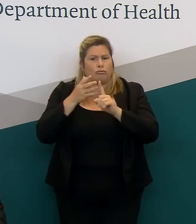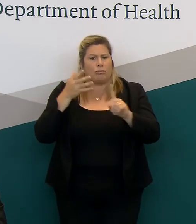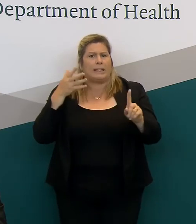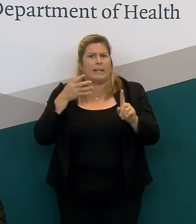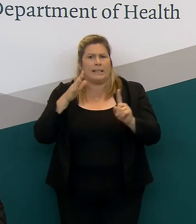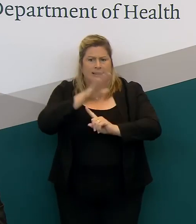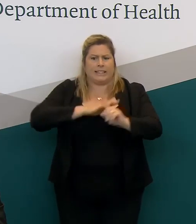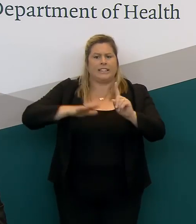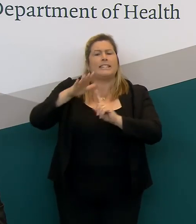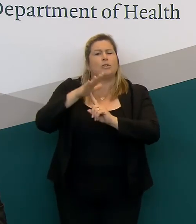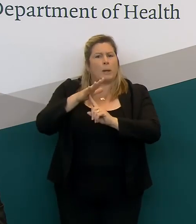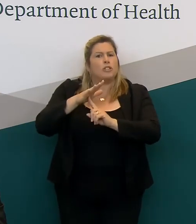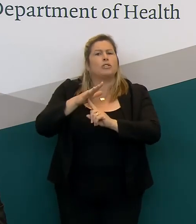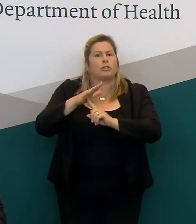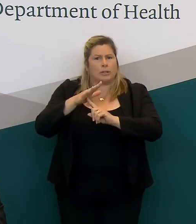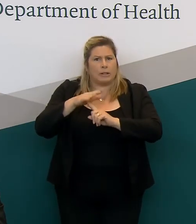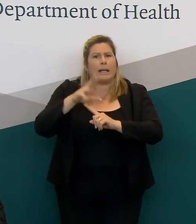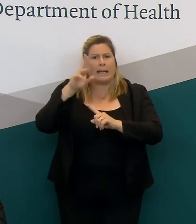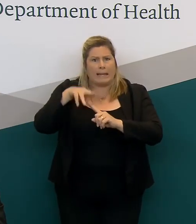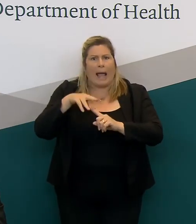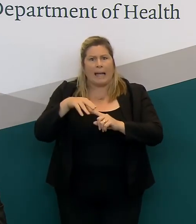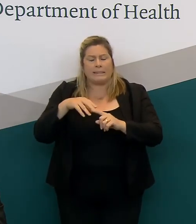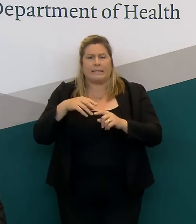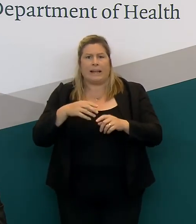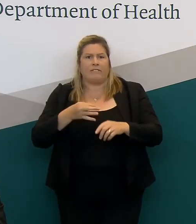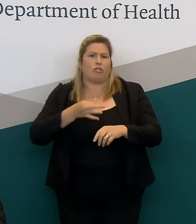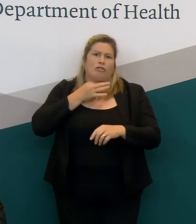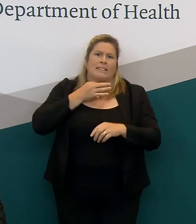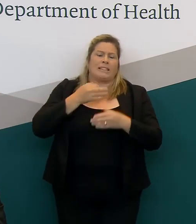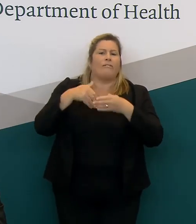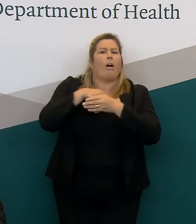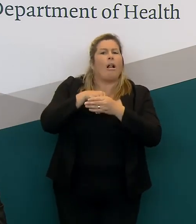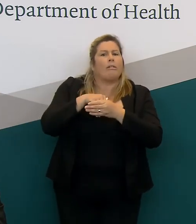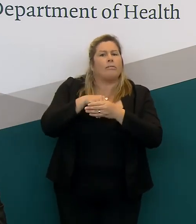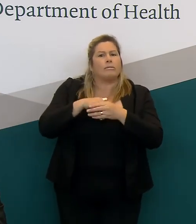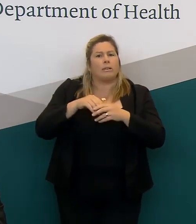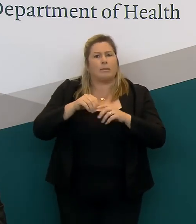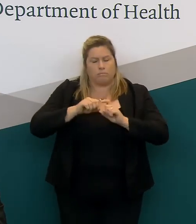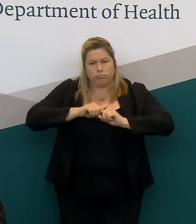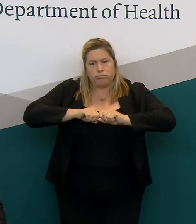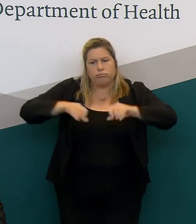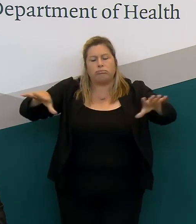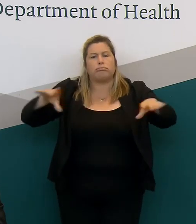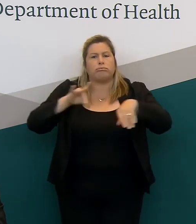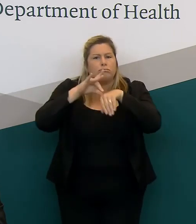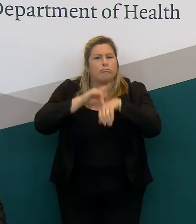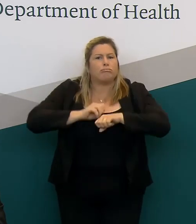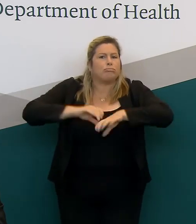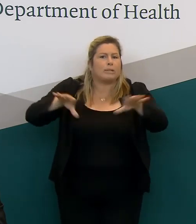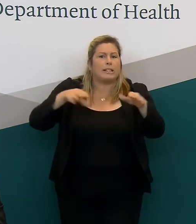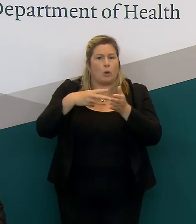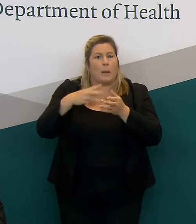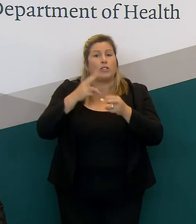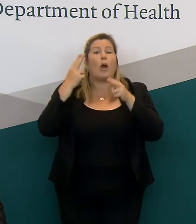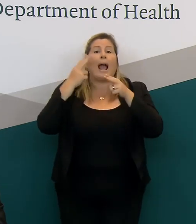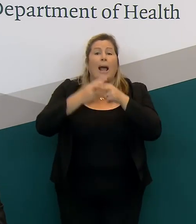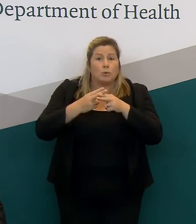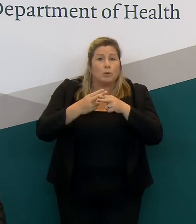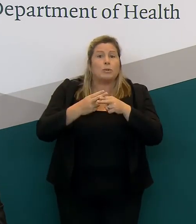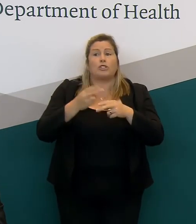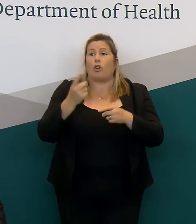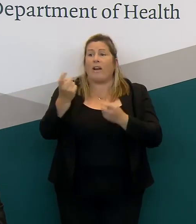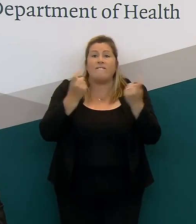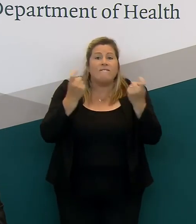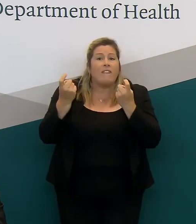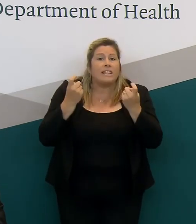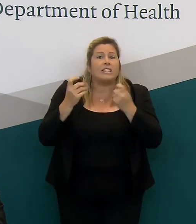recognising the conditions that can lead to spread. So in other words, when you're out and about, when you're invited to things,